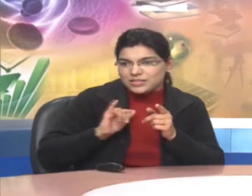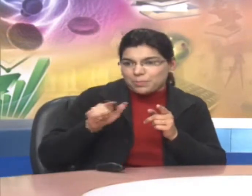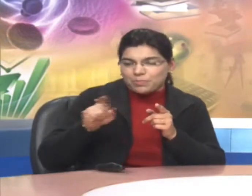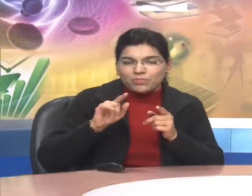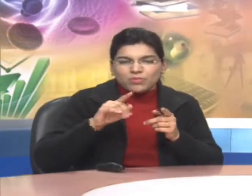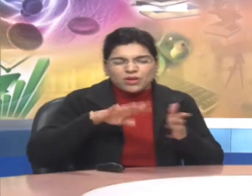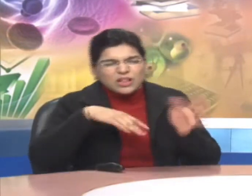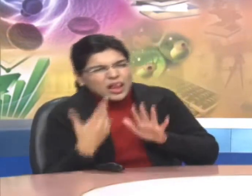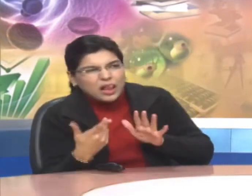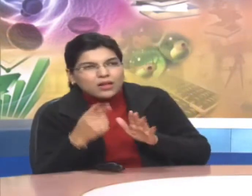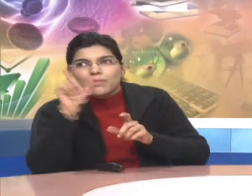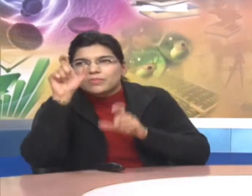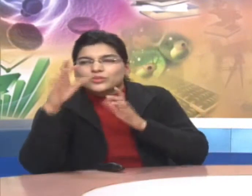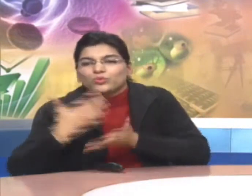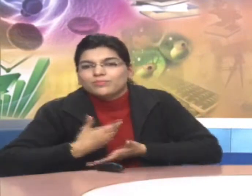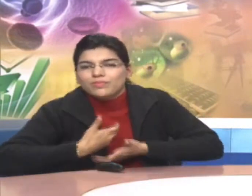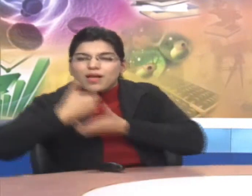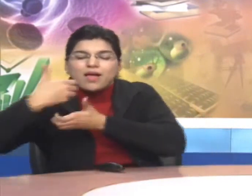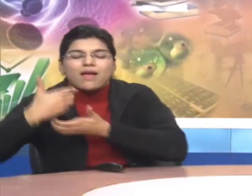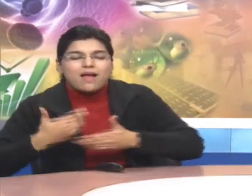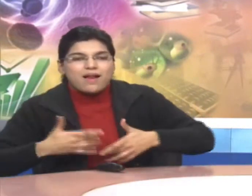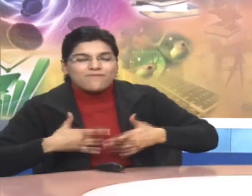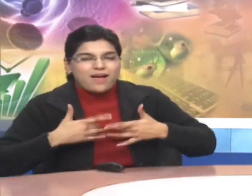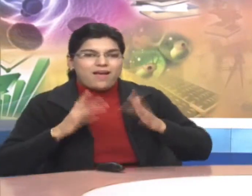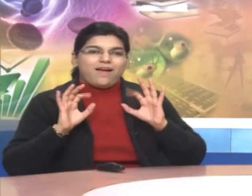It's just like when a man is trapped.